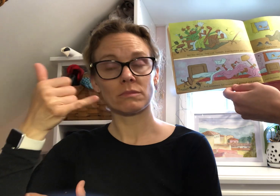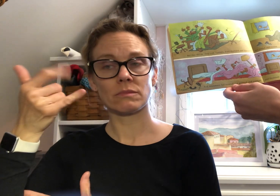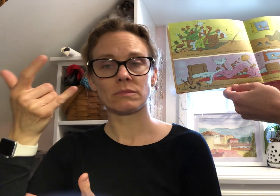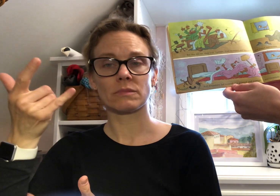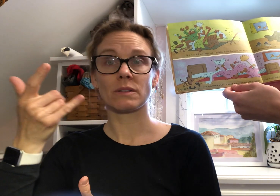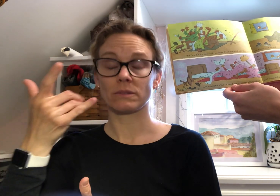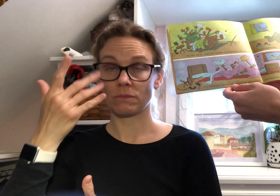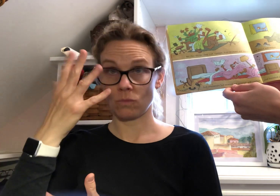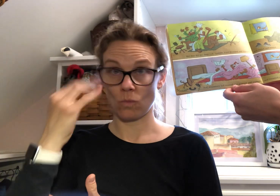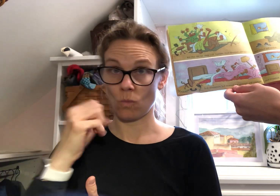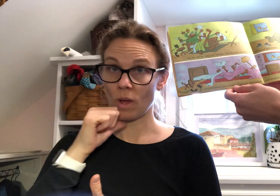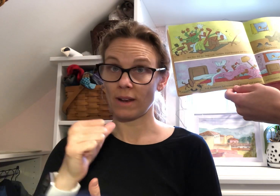tossed around.